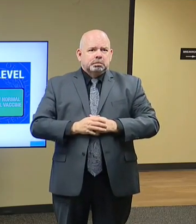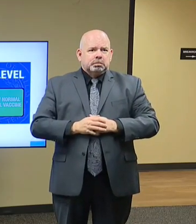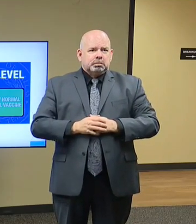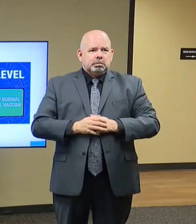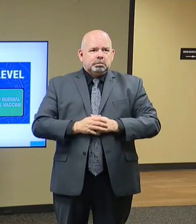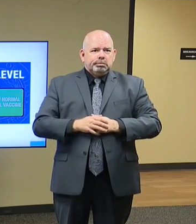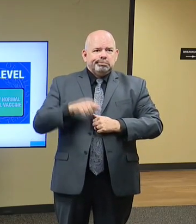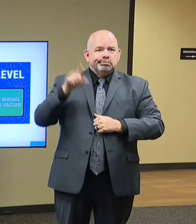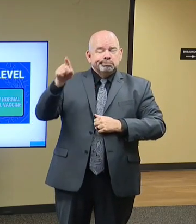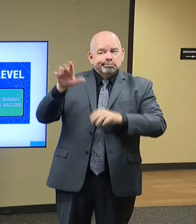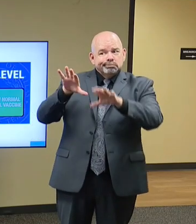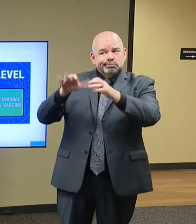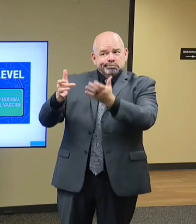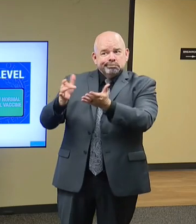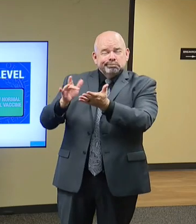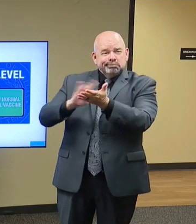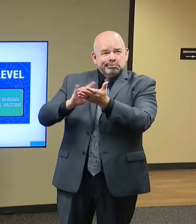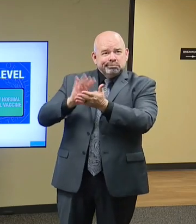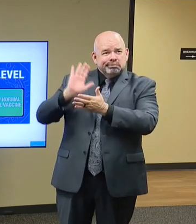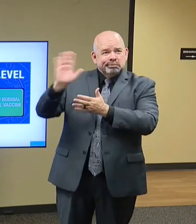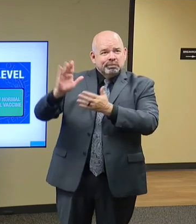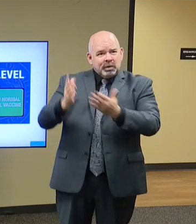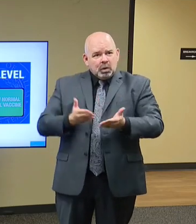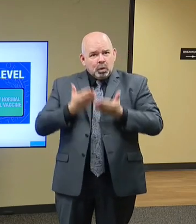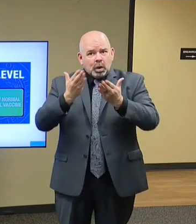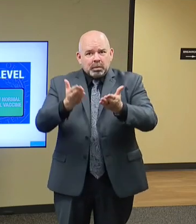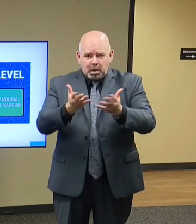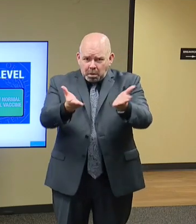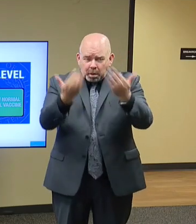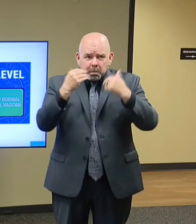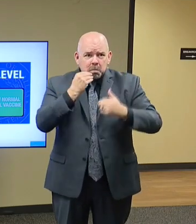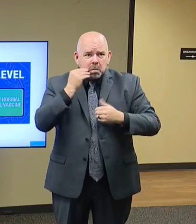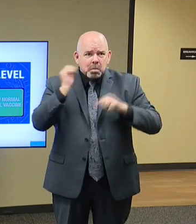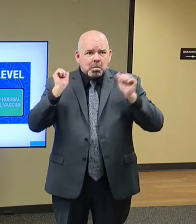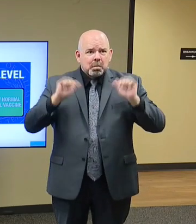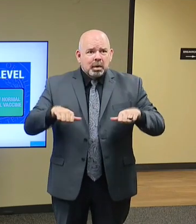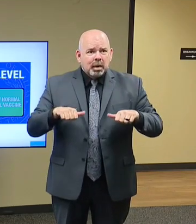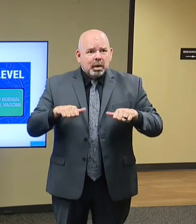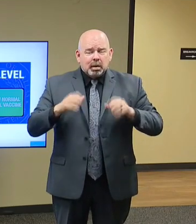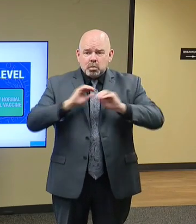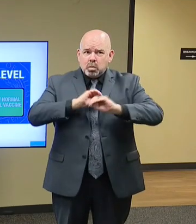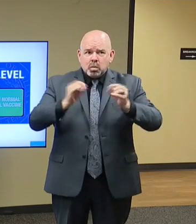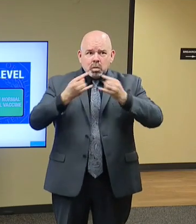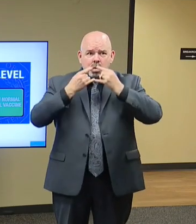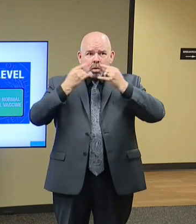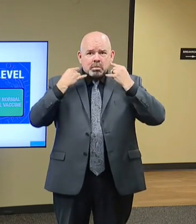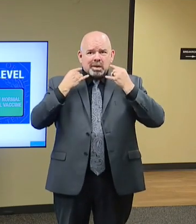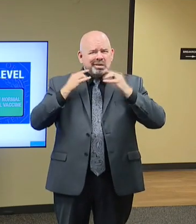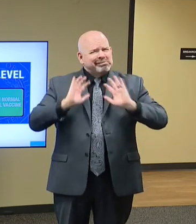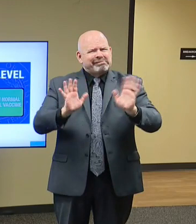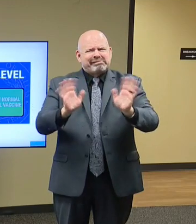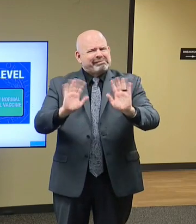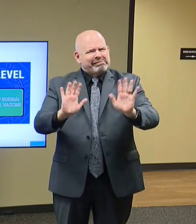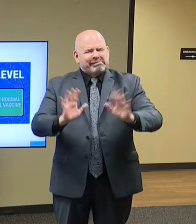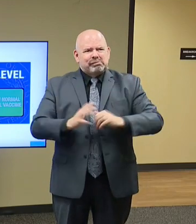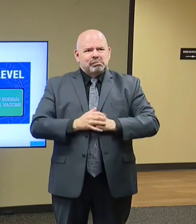people over to your house, not wearing your mask and all eating around a table together. It means you can